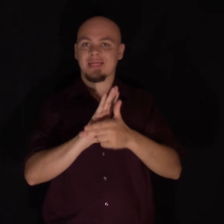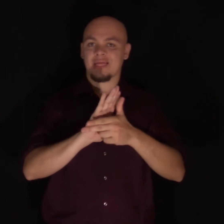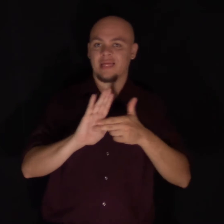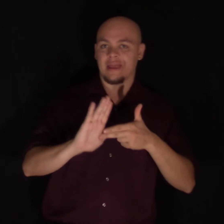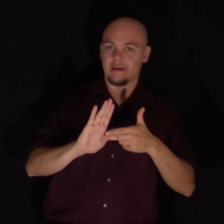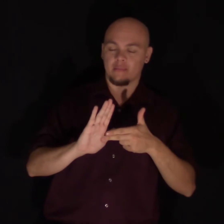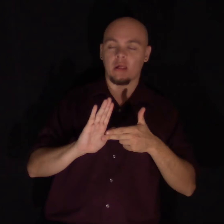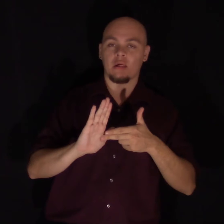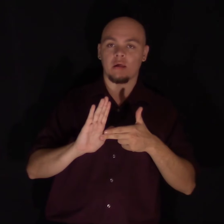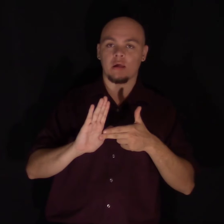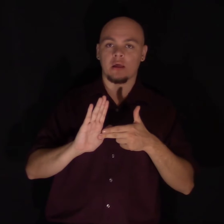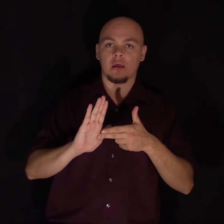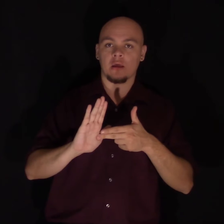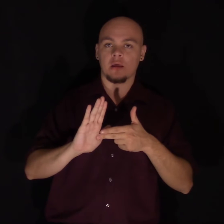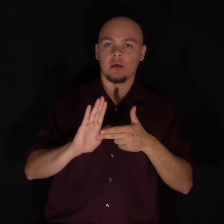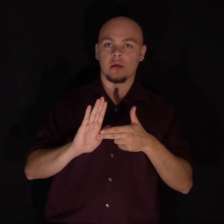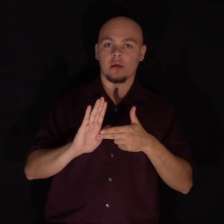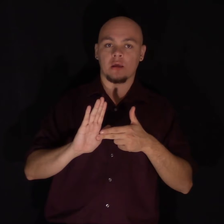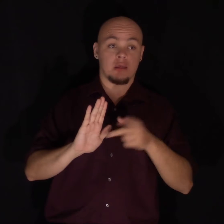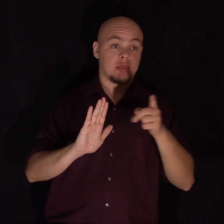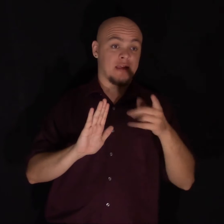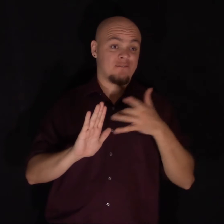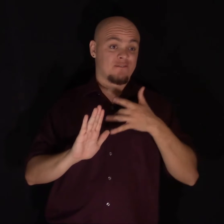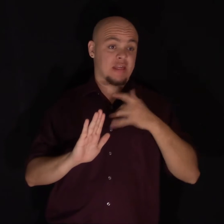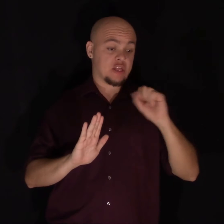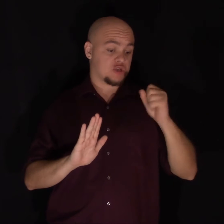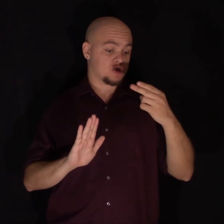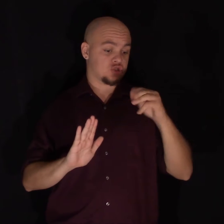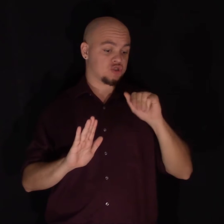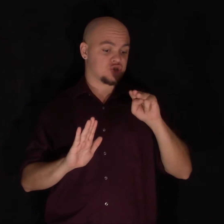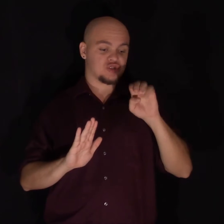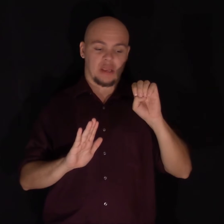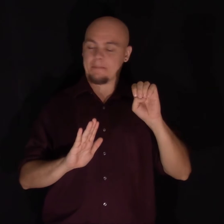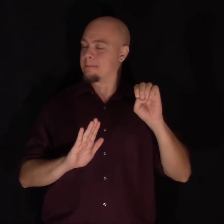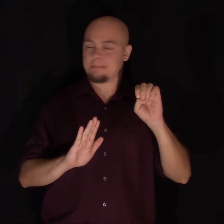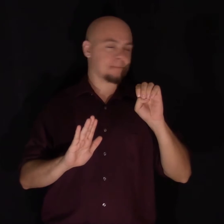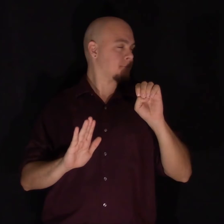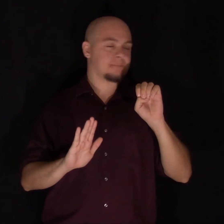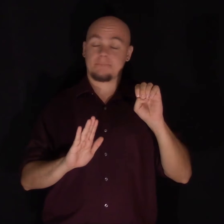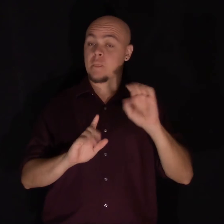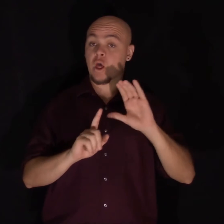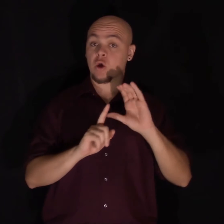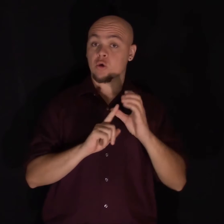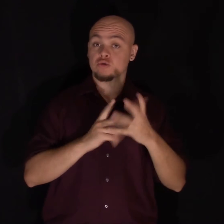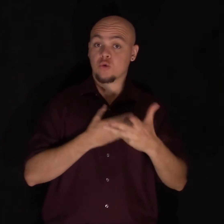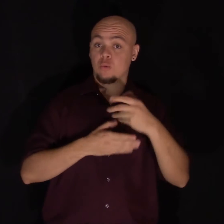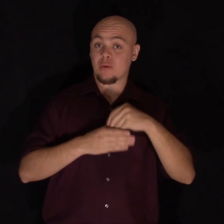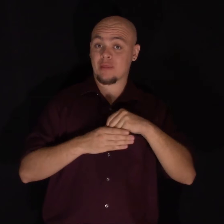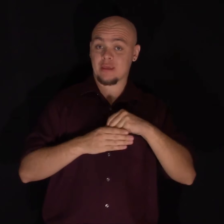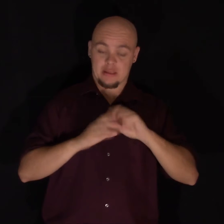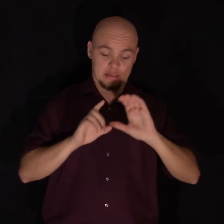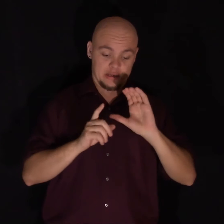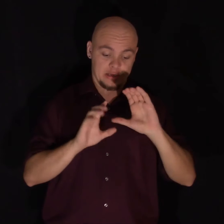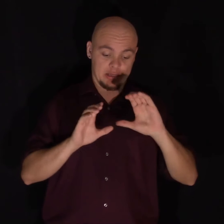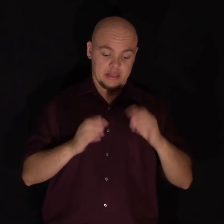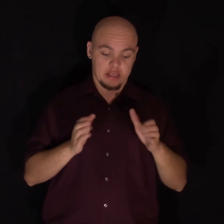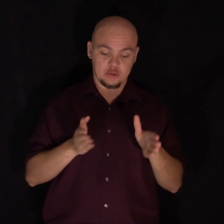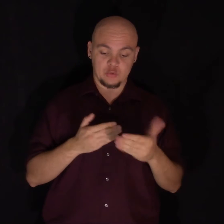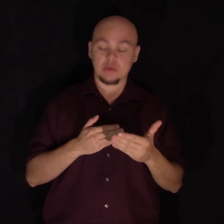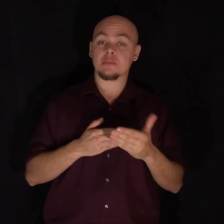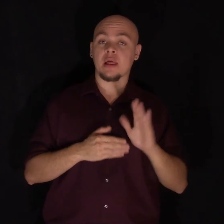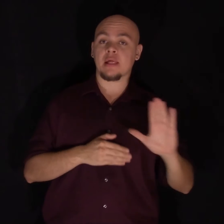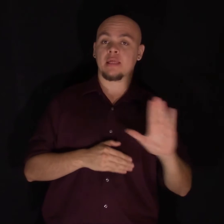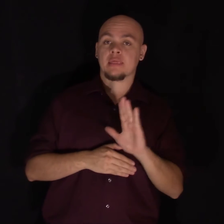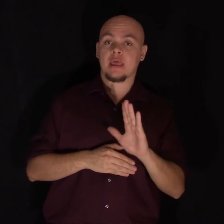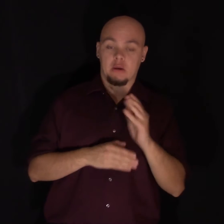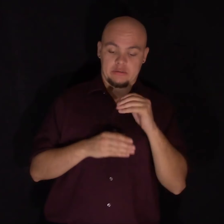to understand that they don't have to be sources of shame. In an effort to create a culture within my classroom where students feel safe sharing the